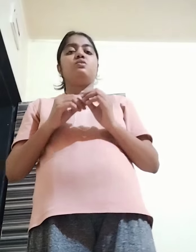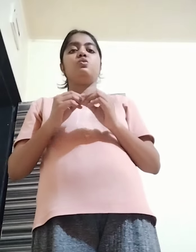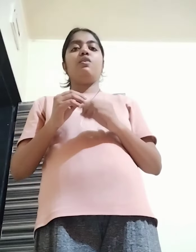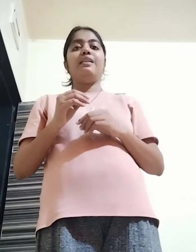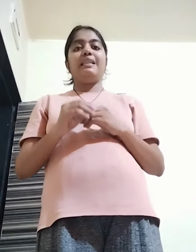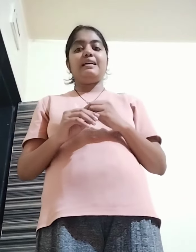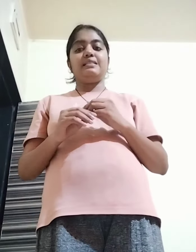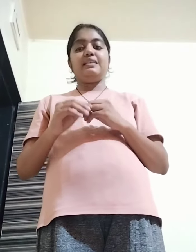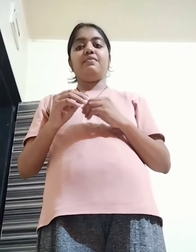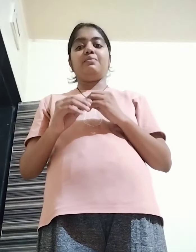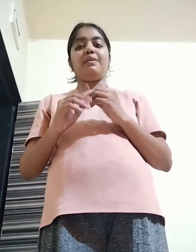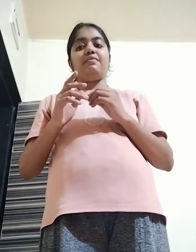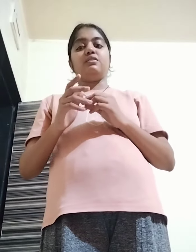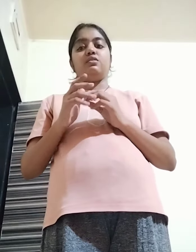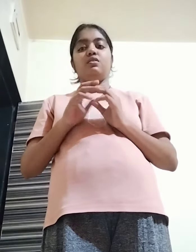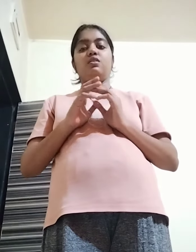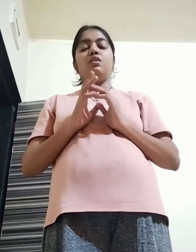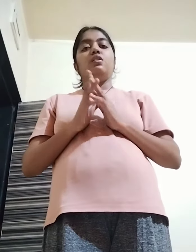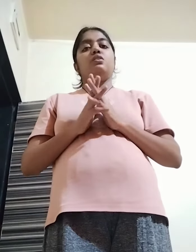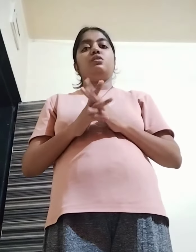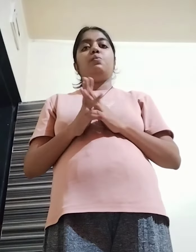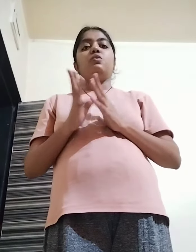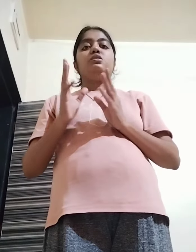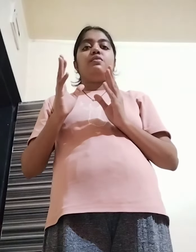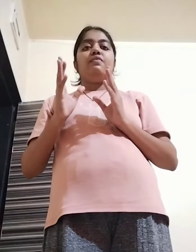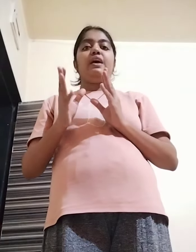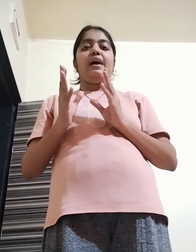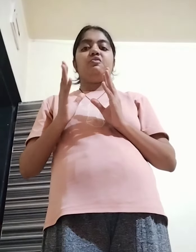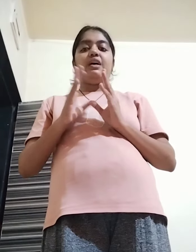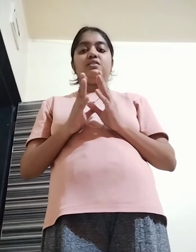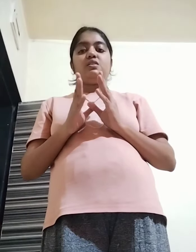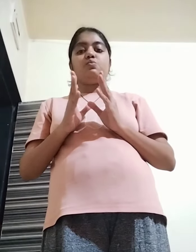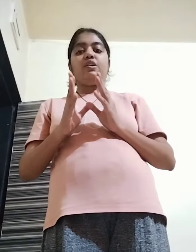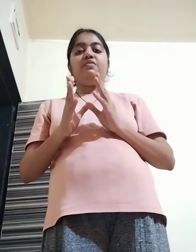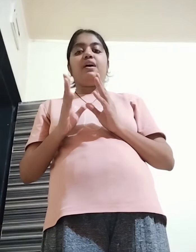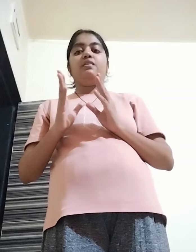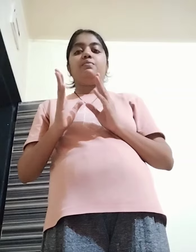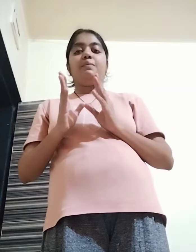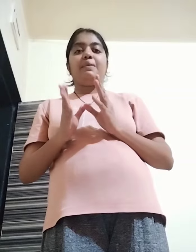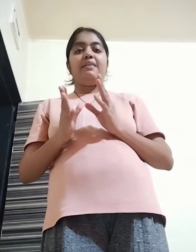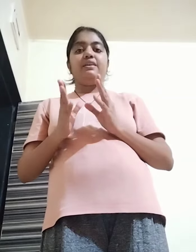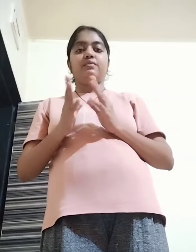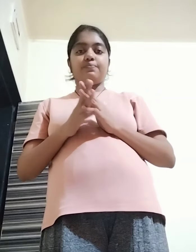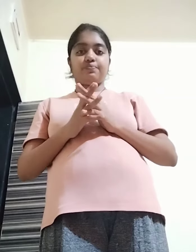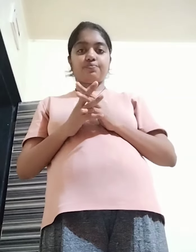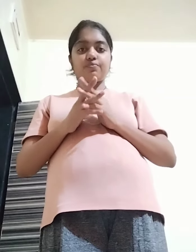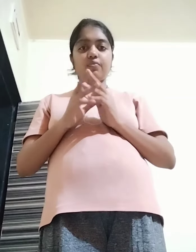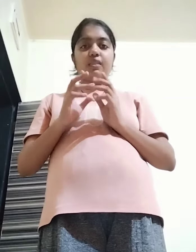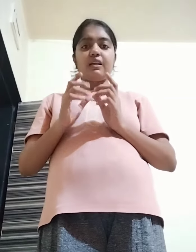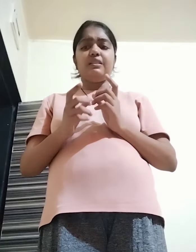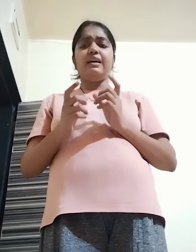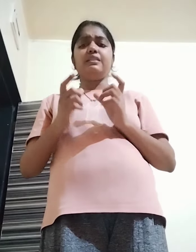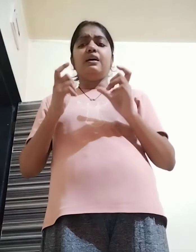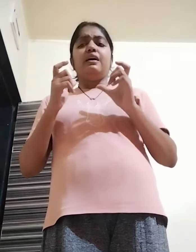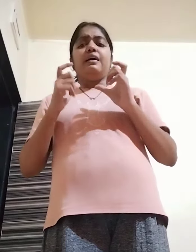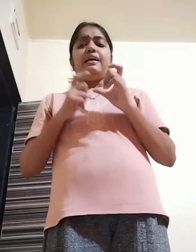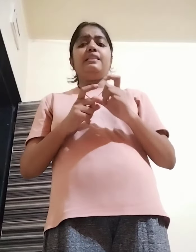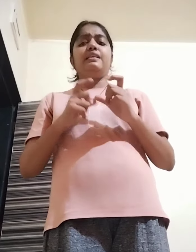So let's see one by one. Suppose we have the access modifier private. Then in this